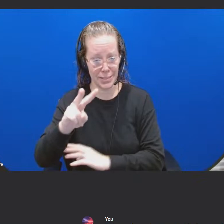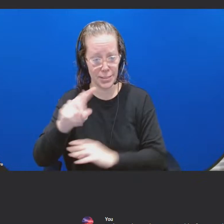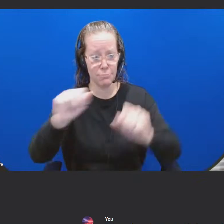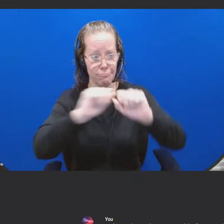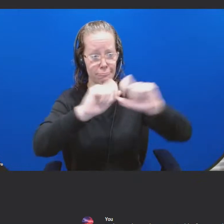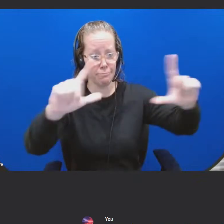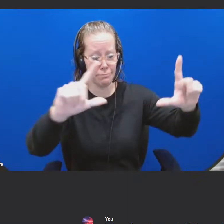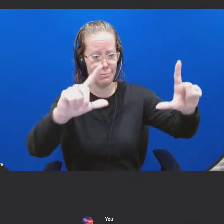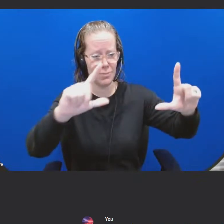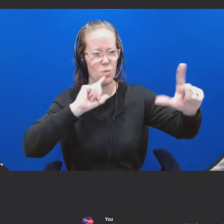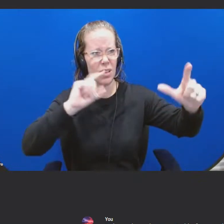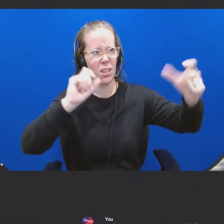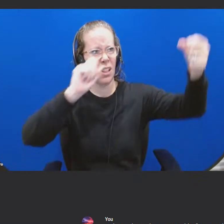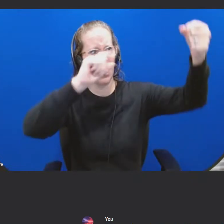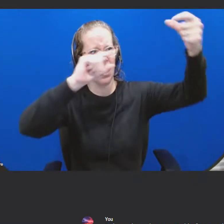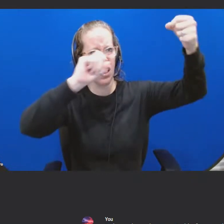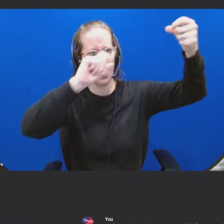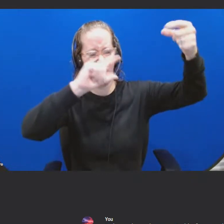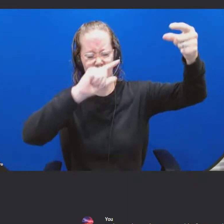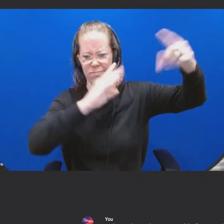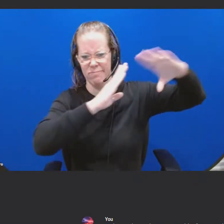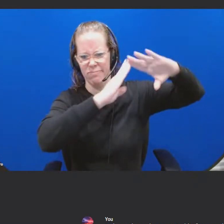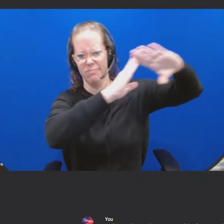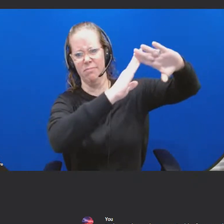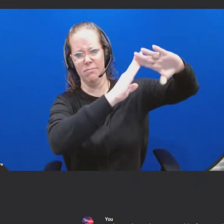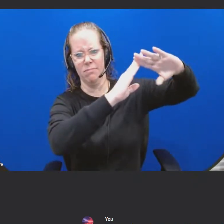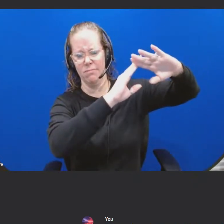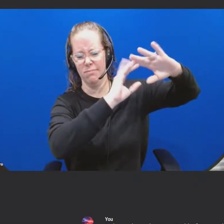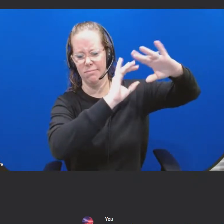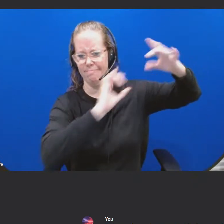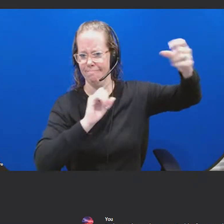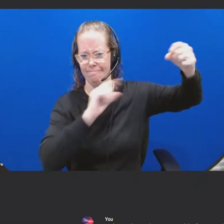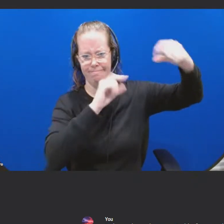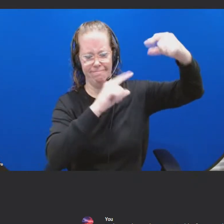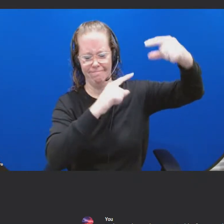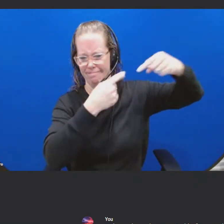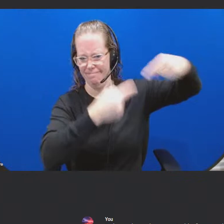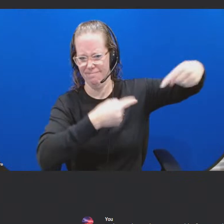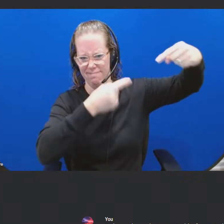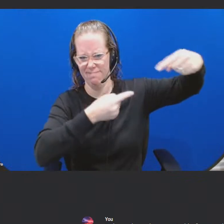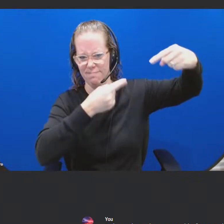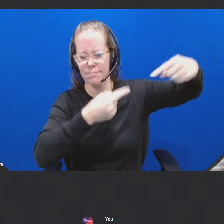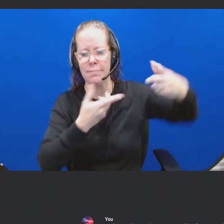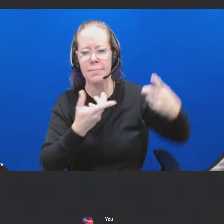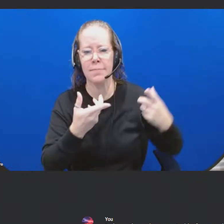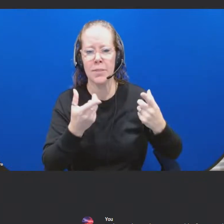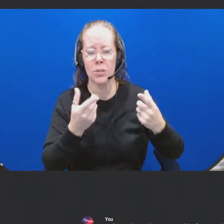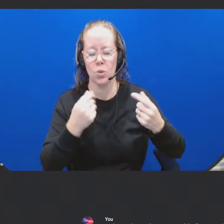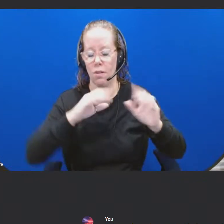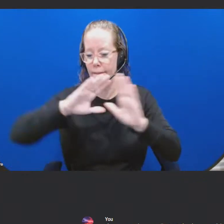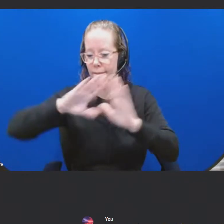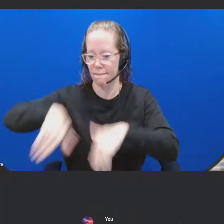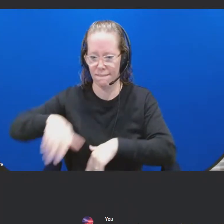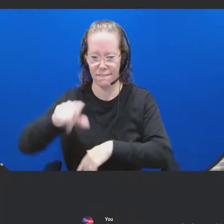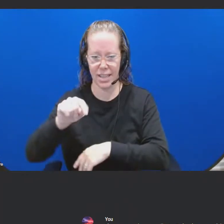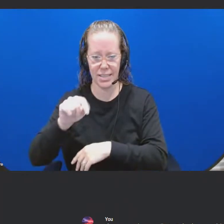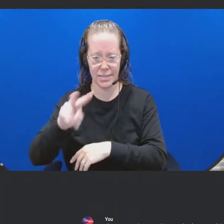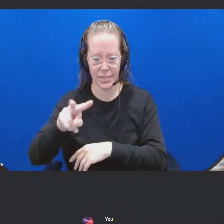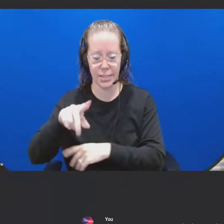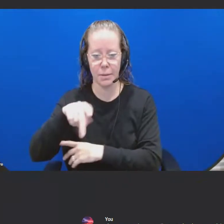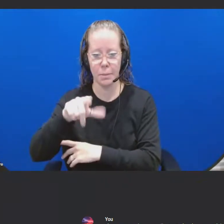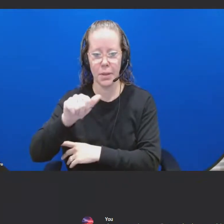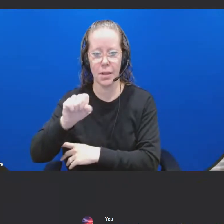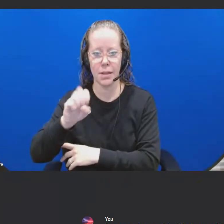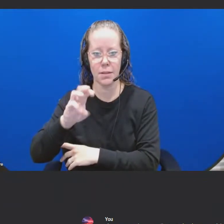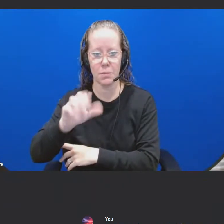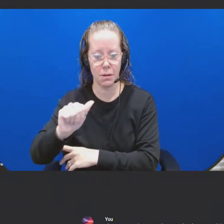sensors that we have in the ceilings. So we had to get rid of the plasma TVs. And we thought